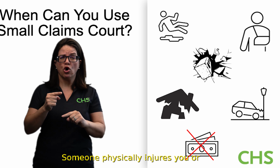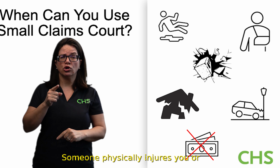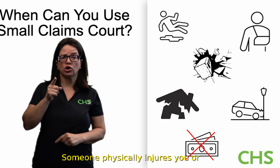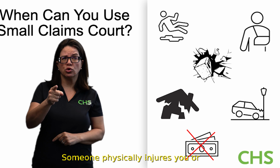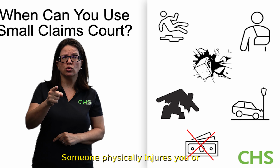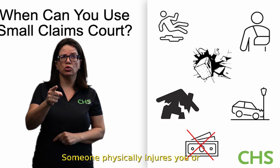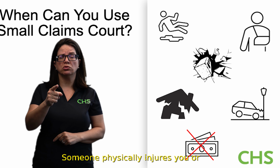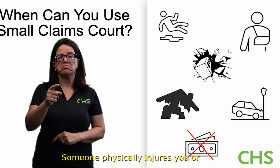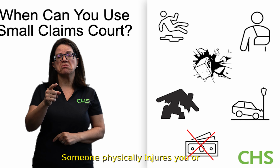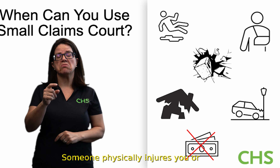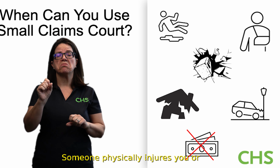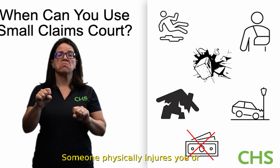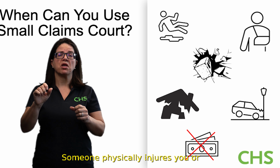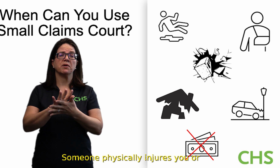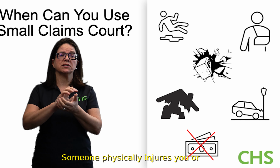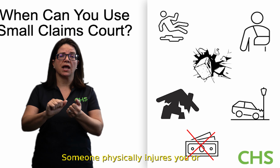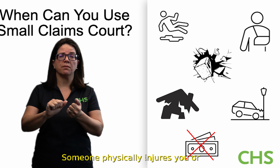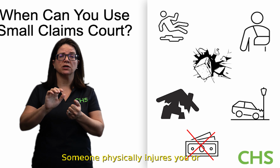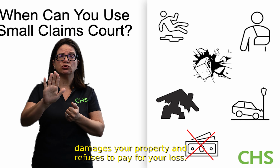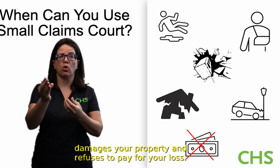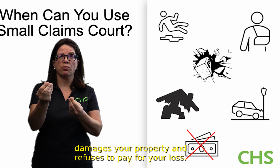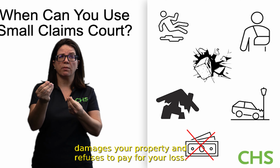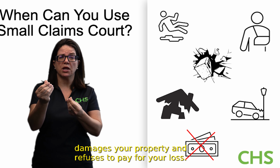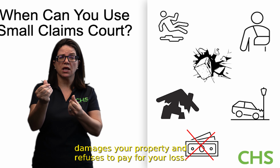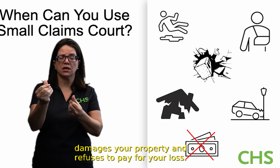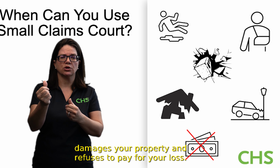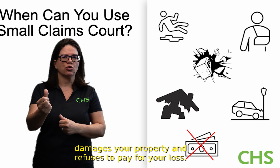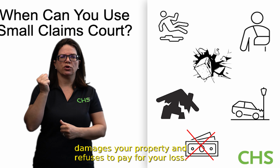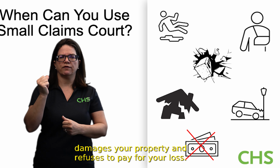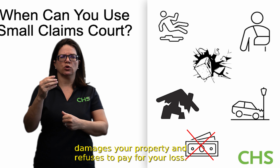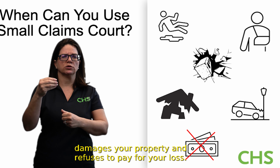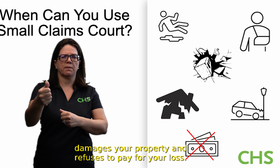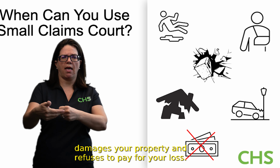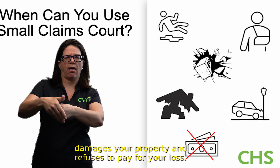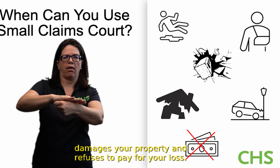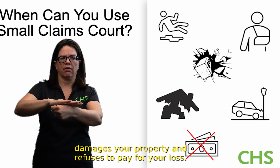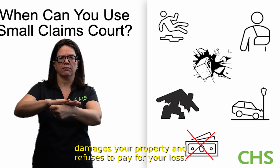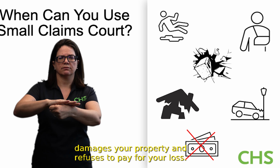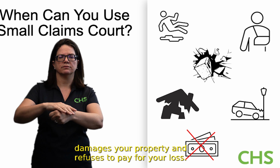Someone physically injures you or damages your property and refuses to pay for your